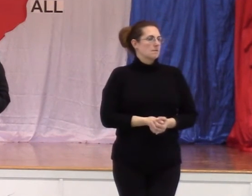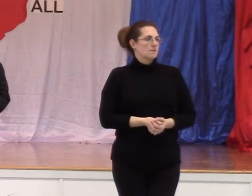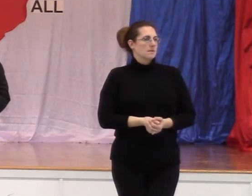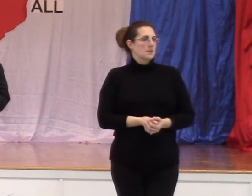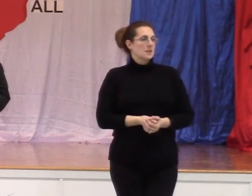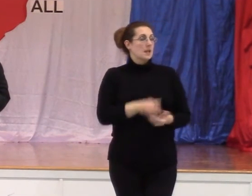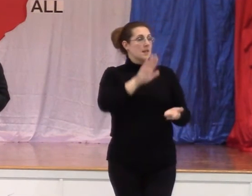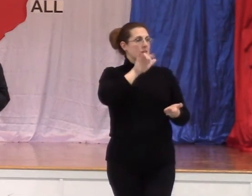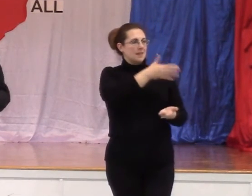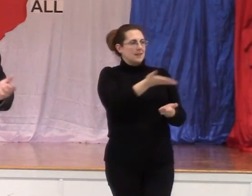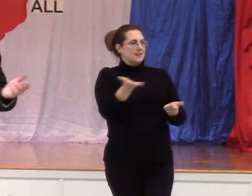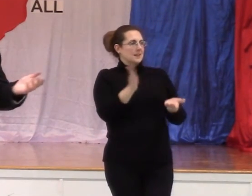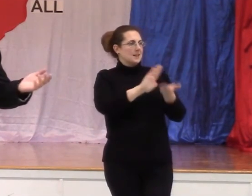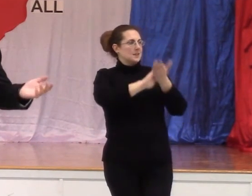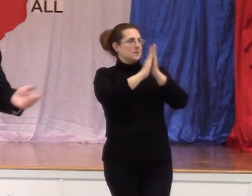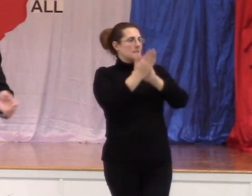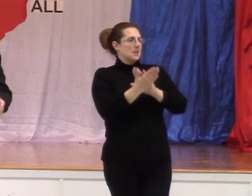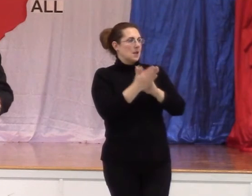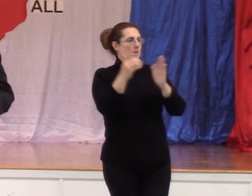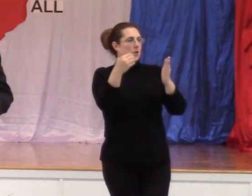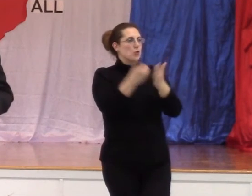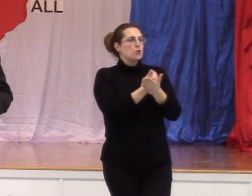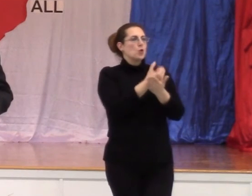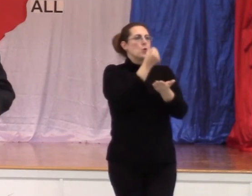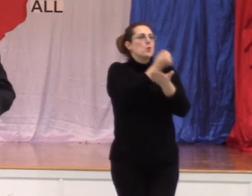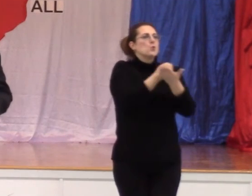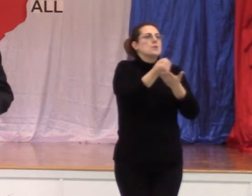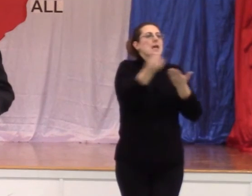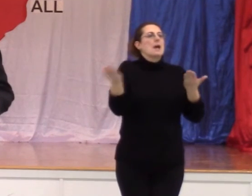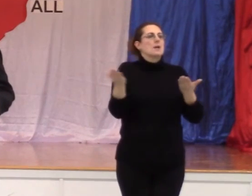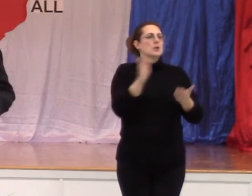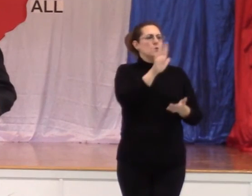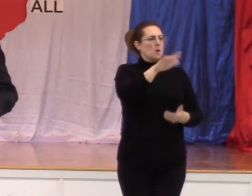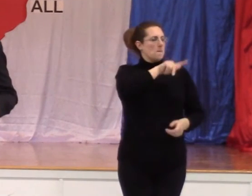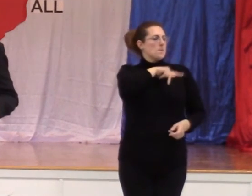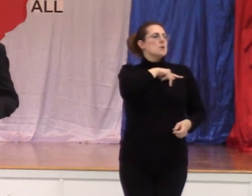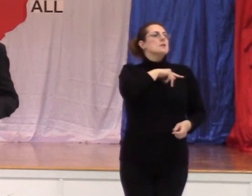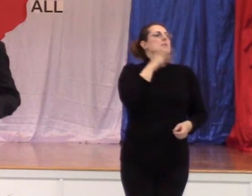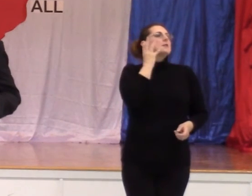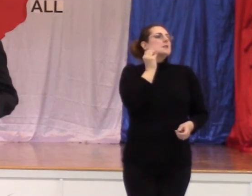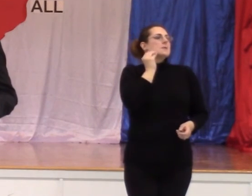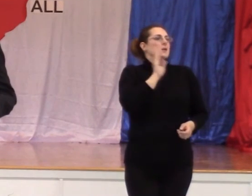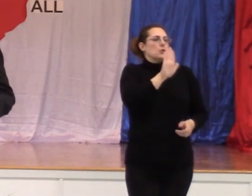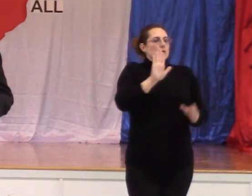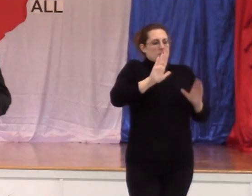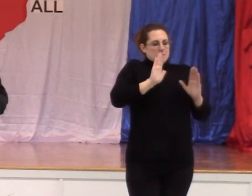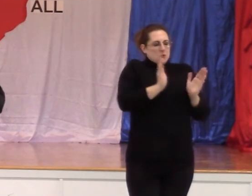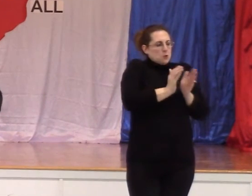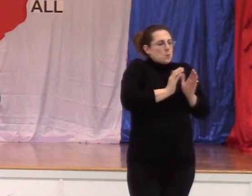So these things become really the new sacraments. Your personal experience, your small group.